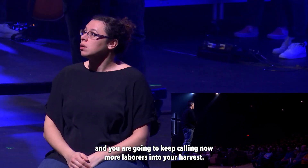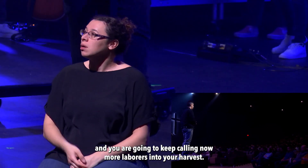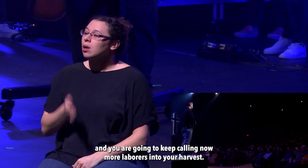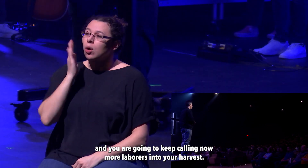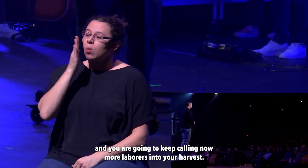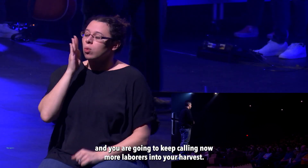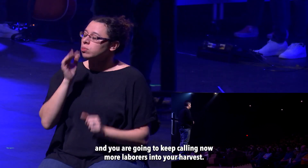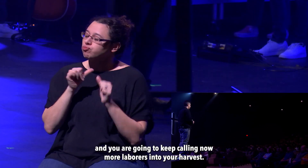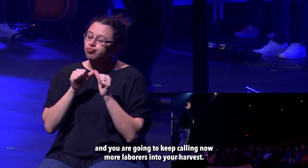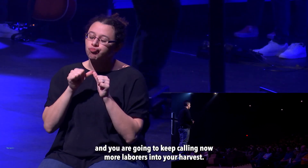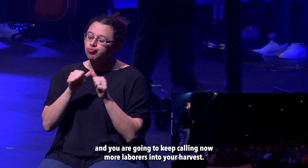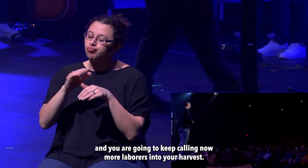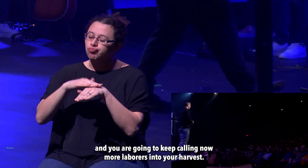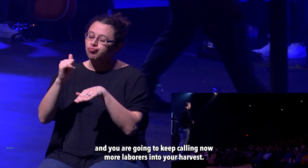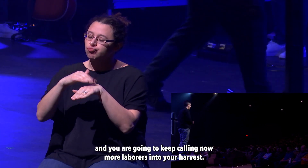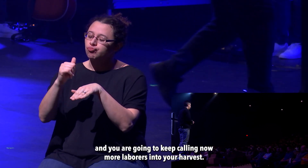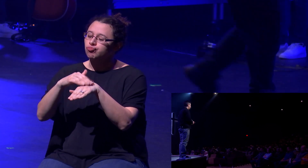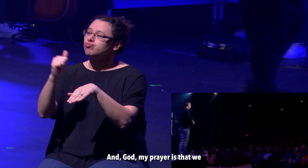your harvest.